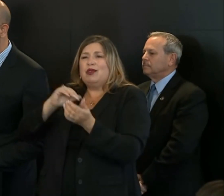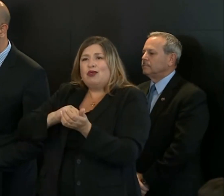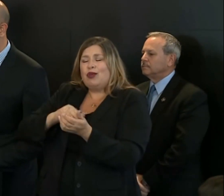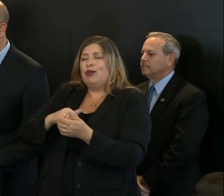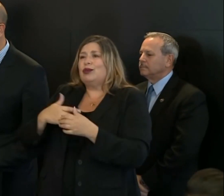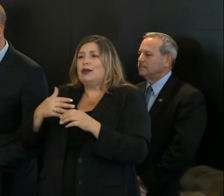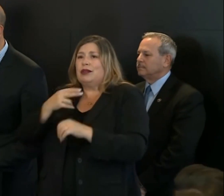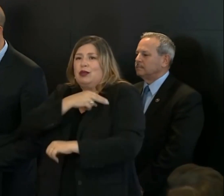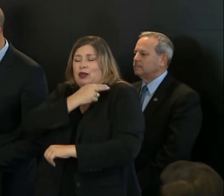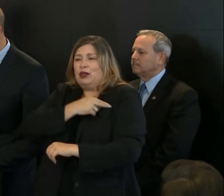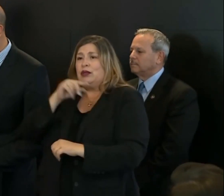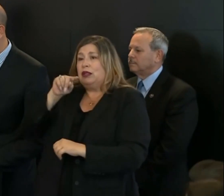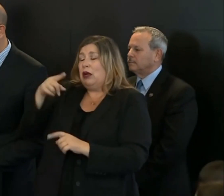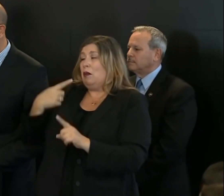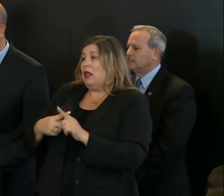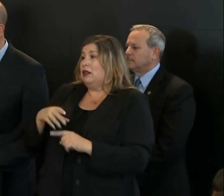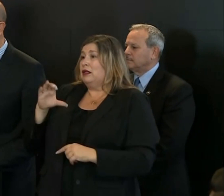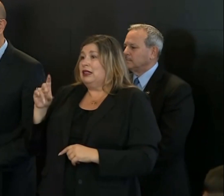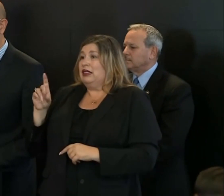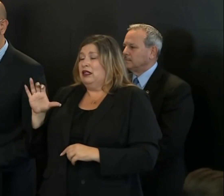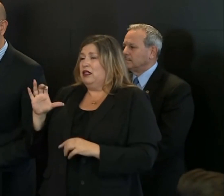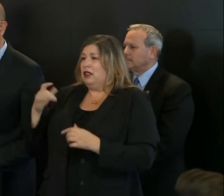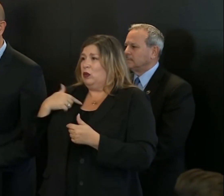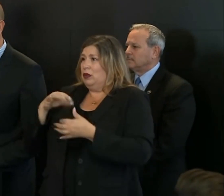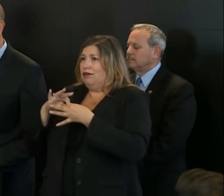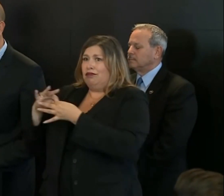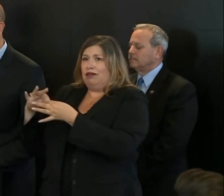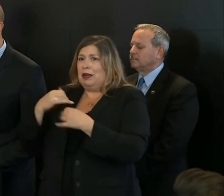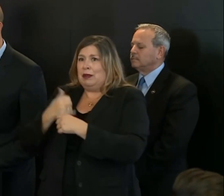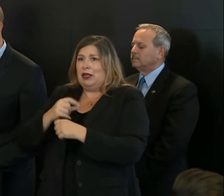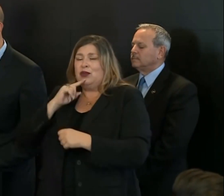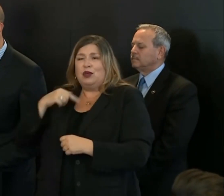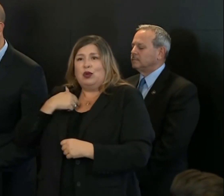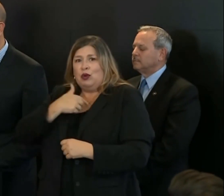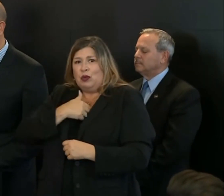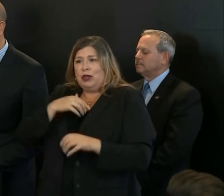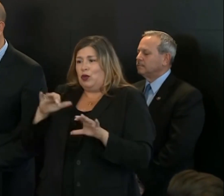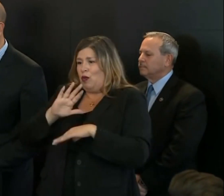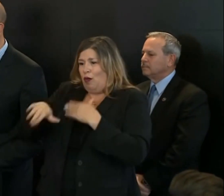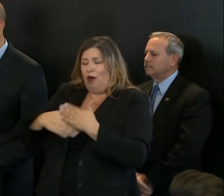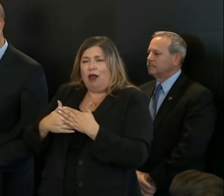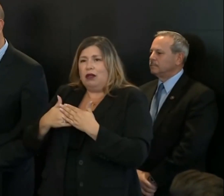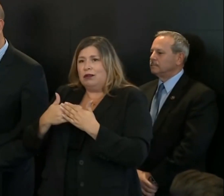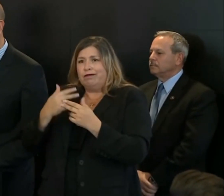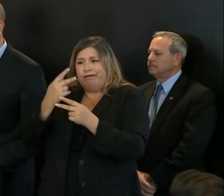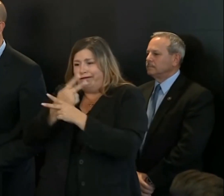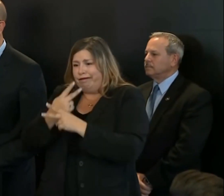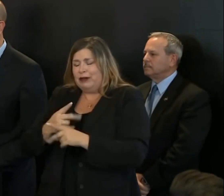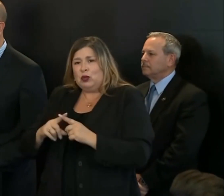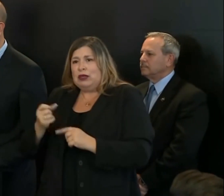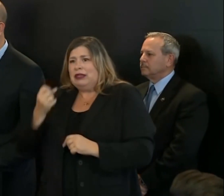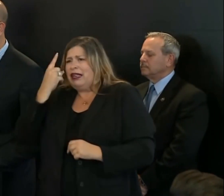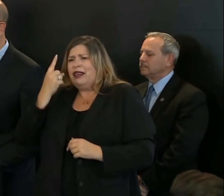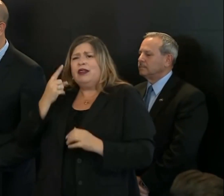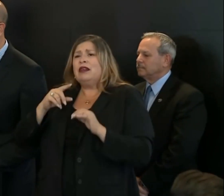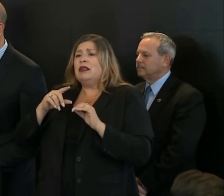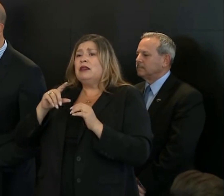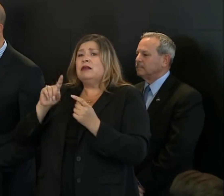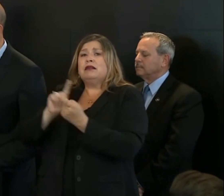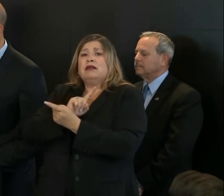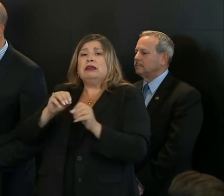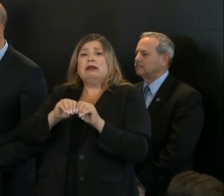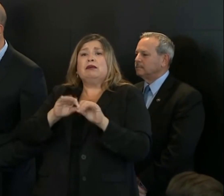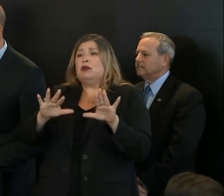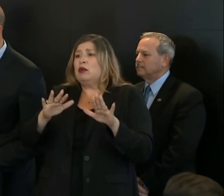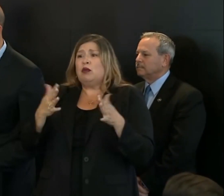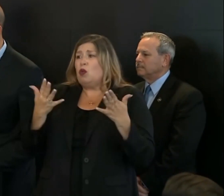as the CDC and others, to make sure we're doing all the appropriate things to understand what community exposure